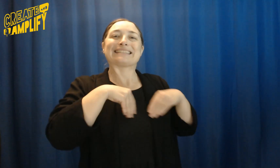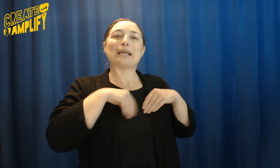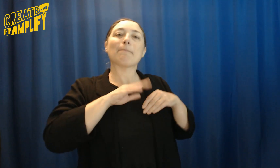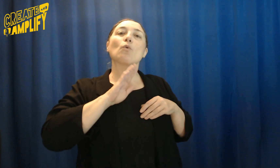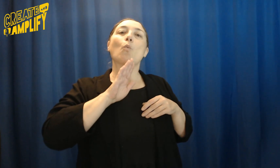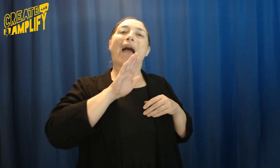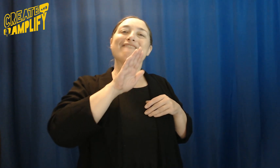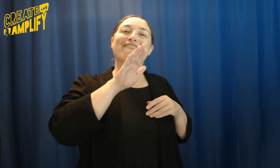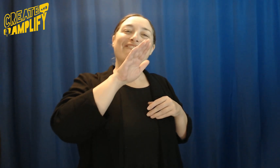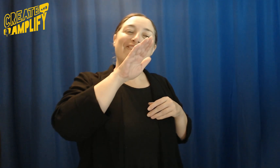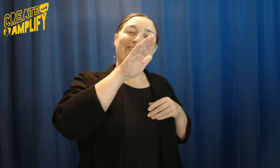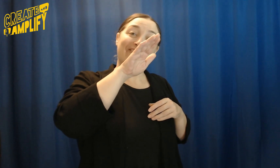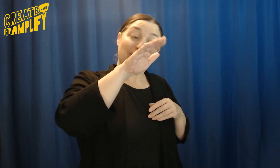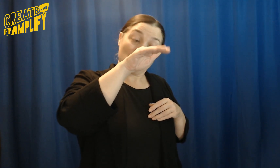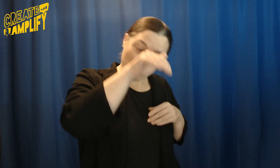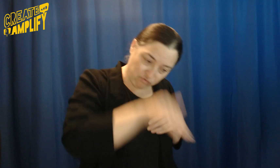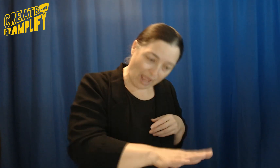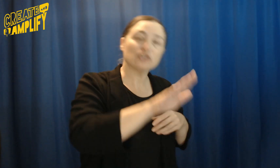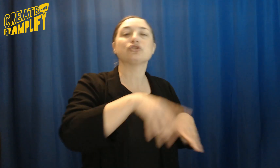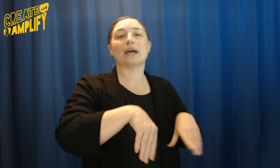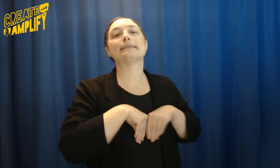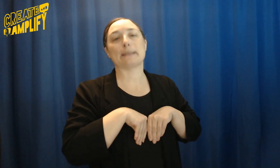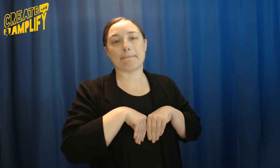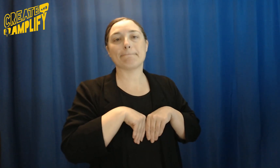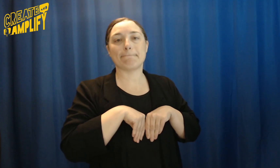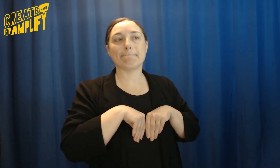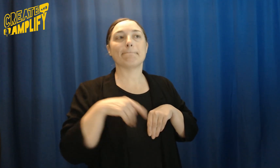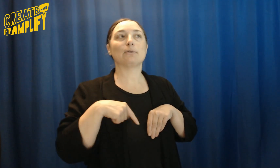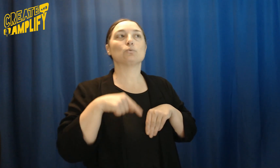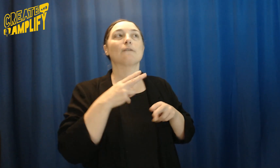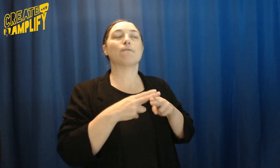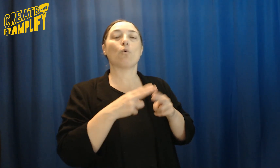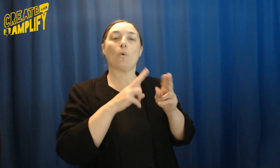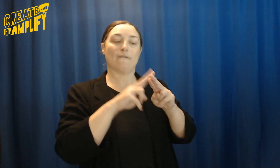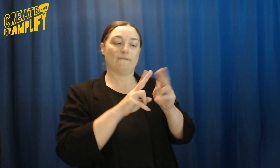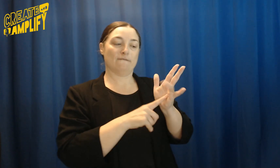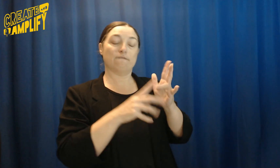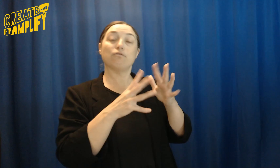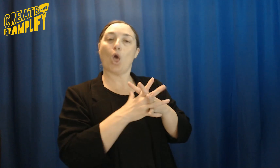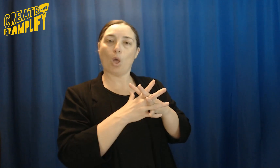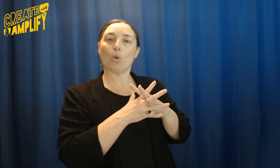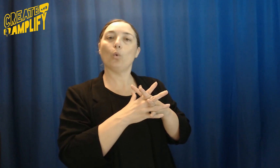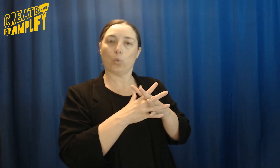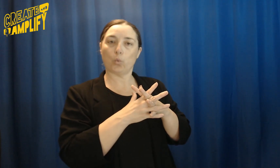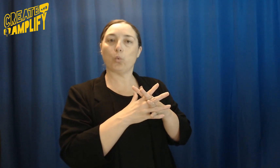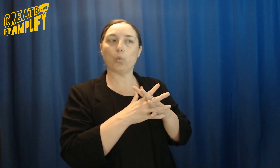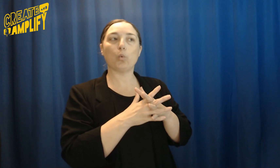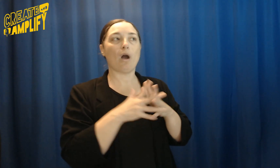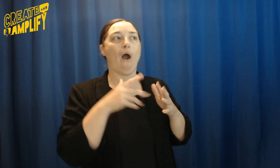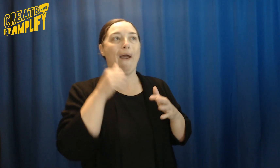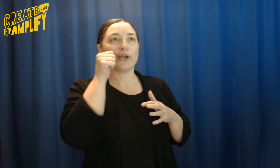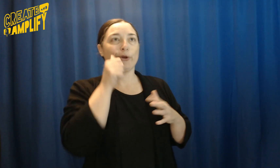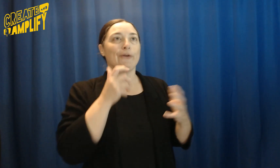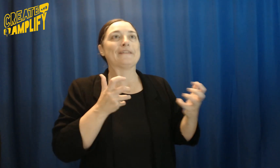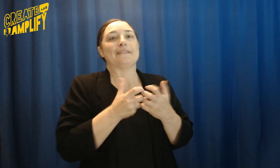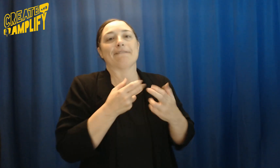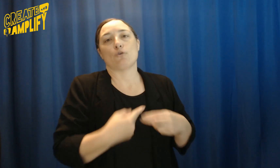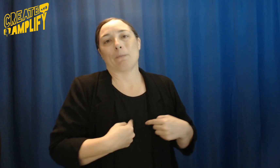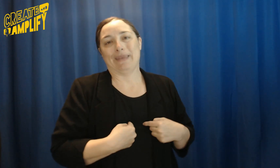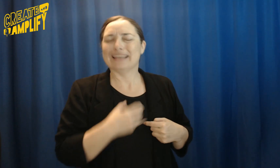because that's a pattern that works for me in terms of flow. Well, I mean, the crashing isn't a nice flow, but doing the work in